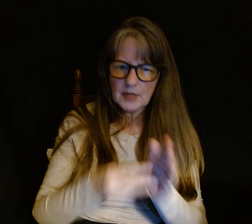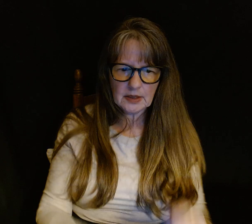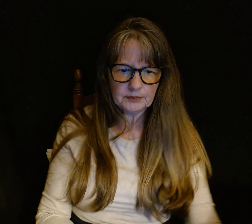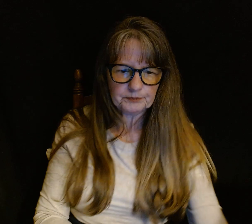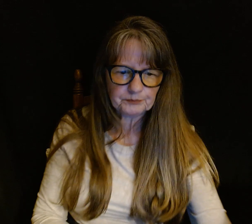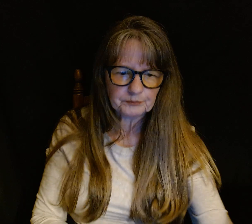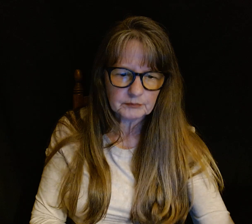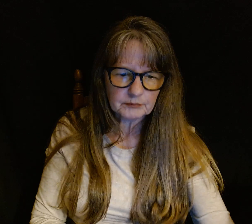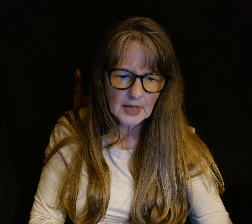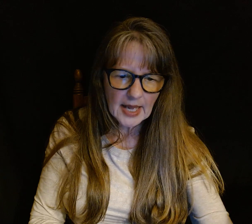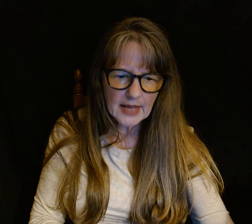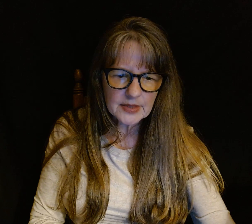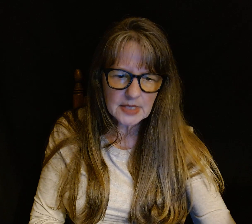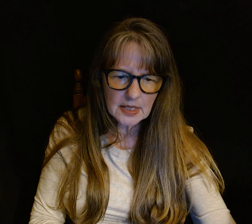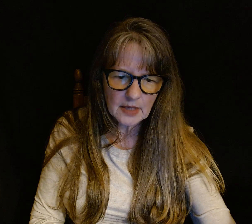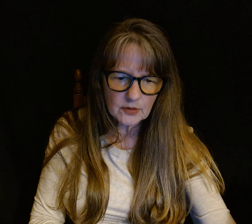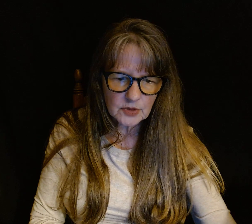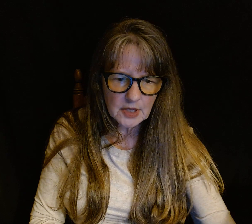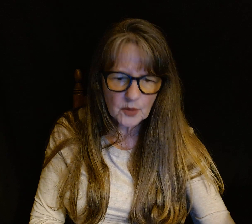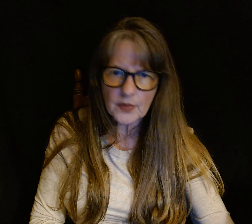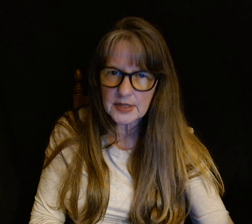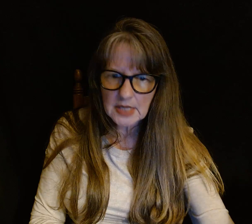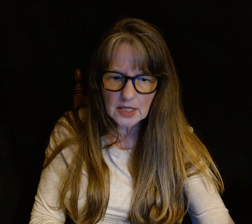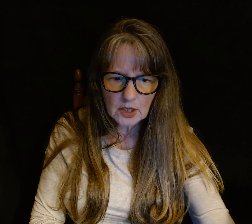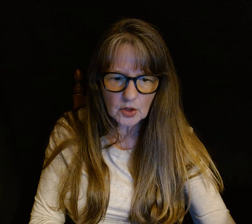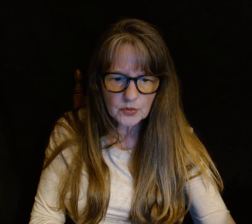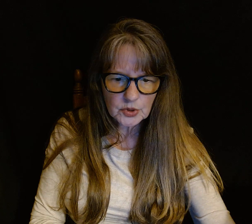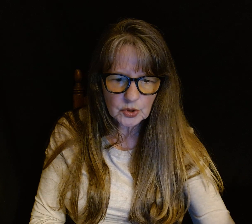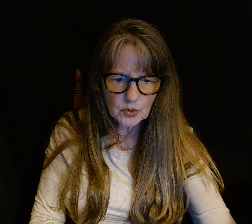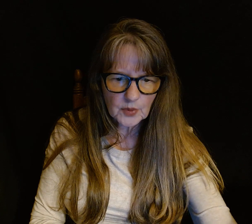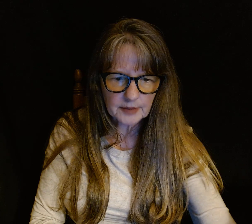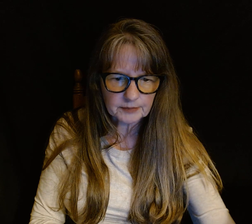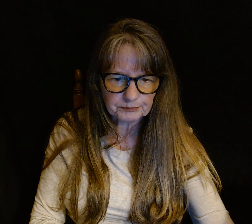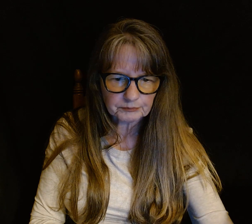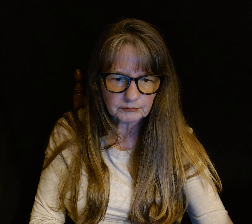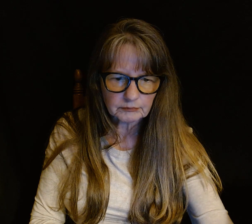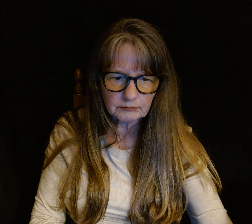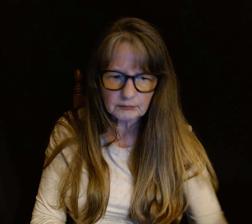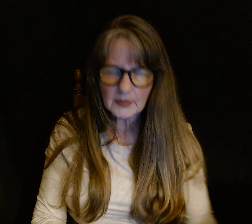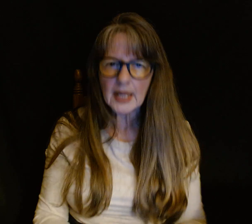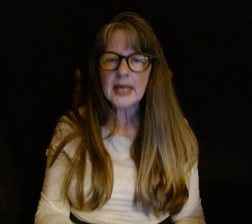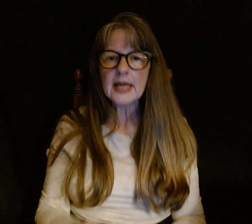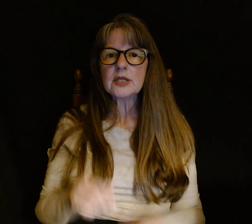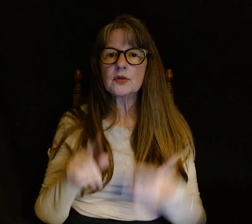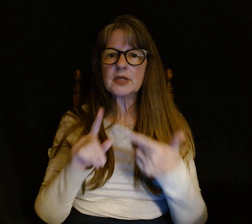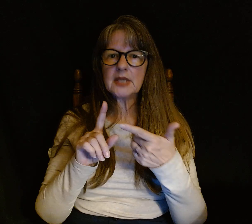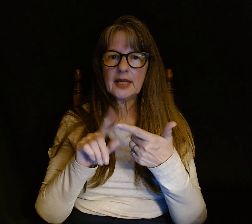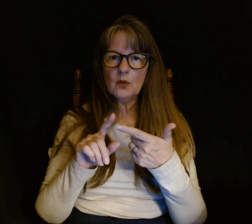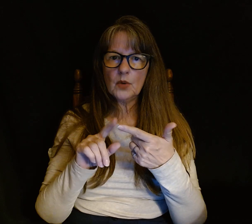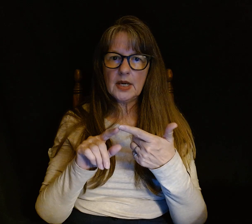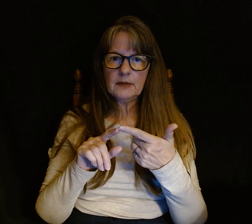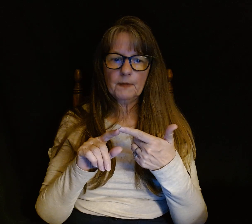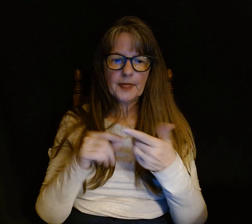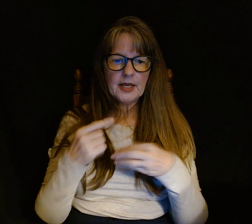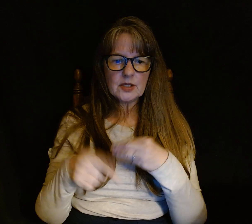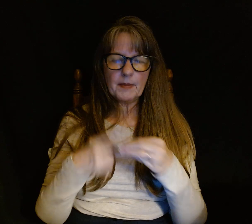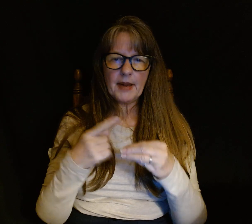mean. And the second, there's another one that's kind of close to it. So the second one is about,